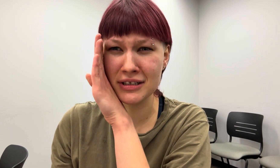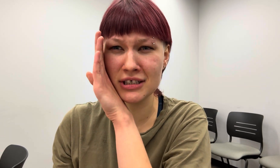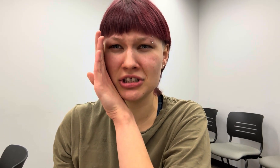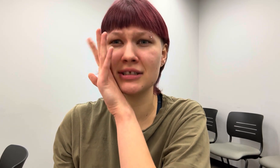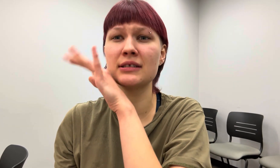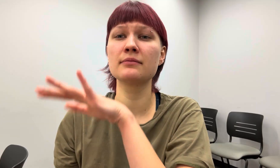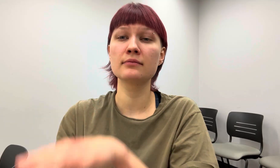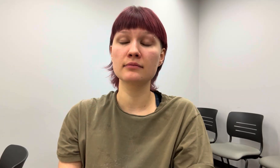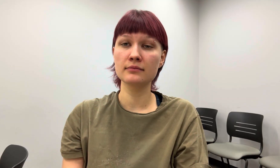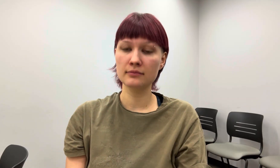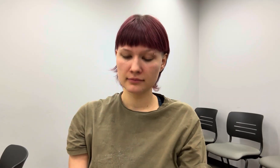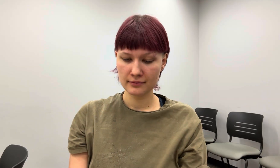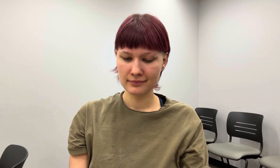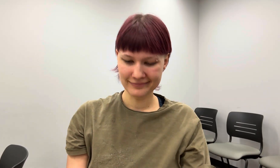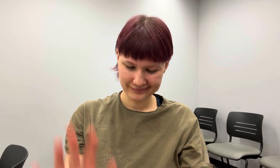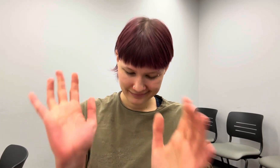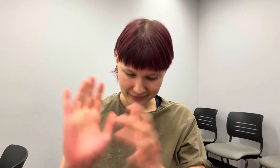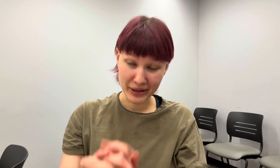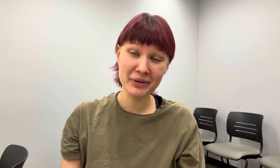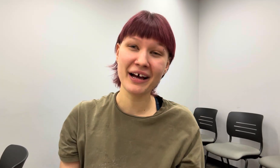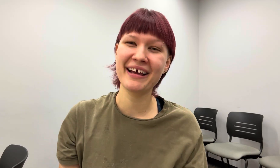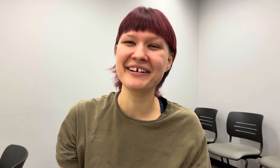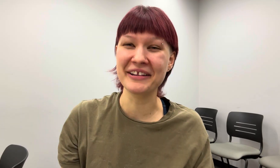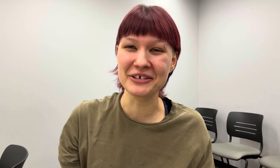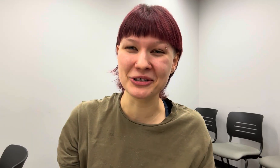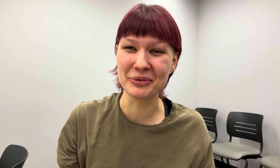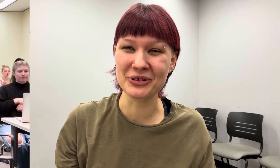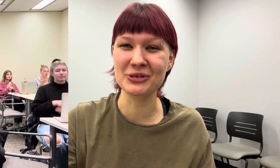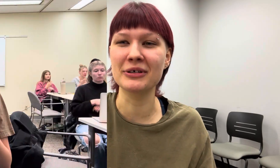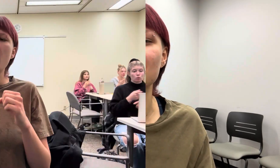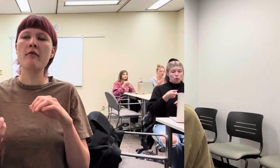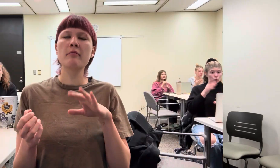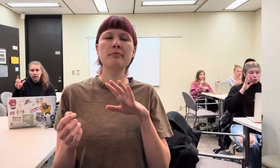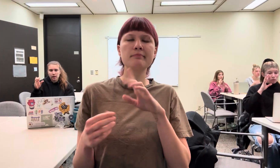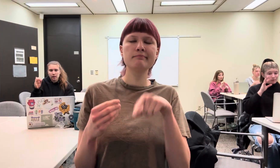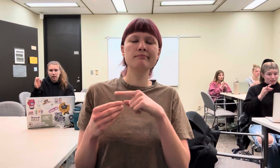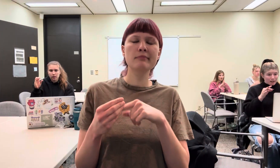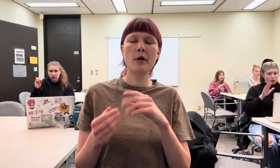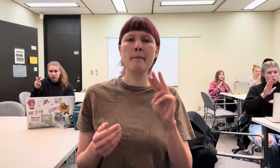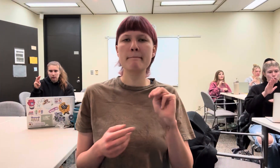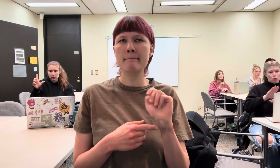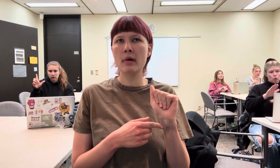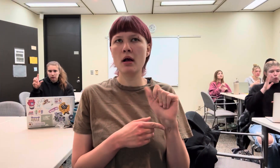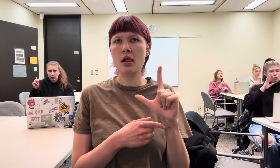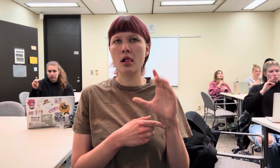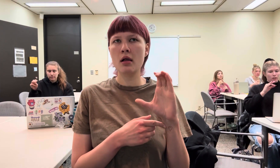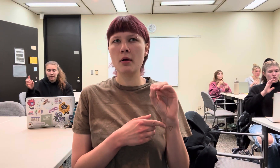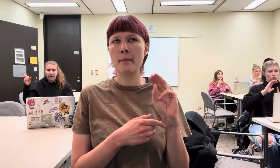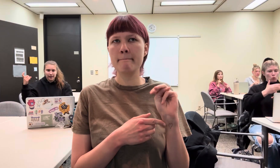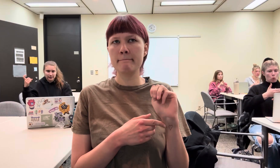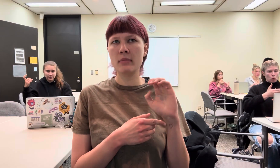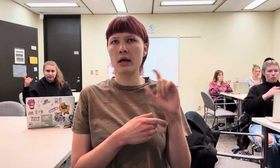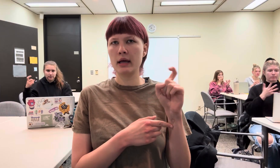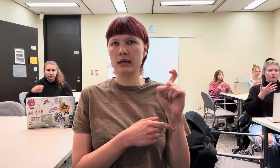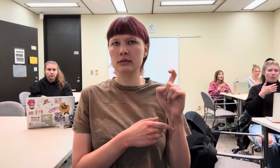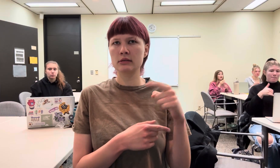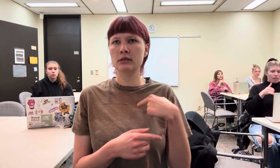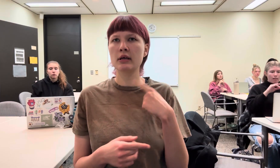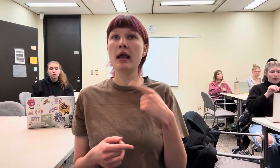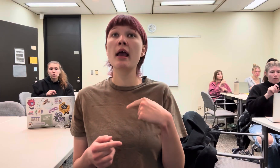transitions. But let me not hate on the interpreter. Like if it's playful or serious, you need to pull out your specific textual